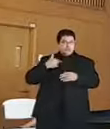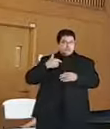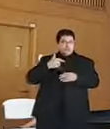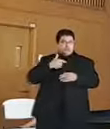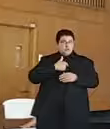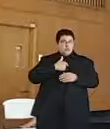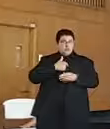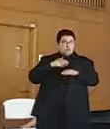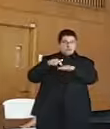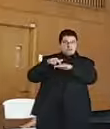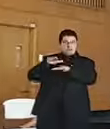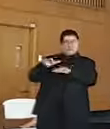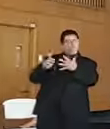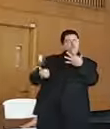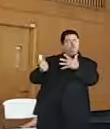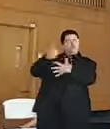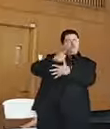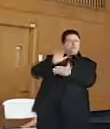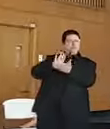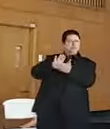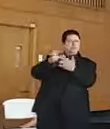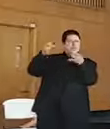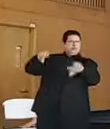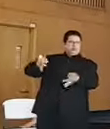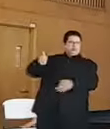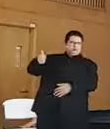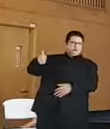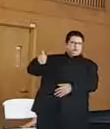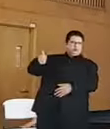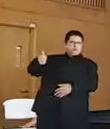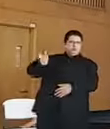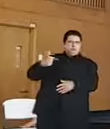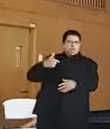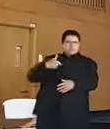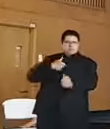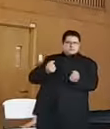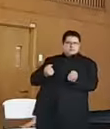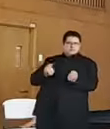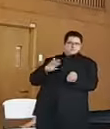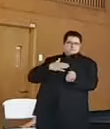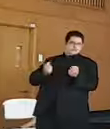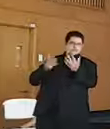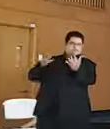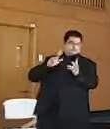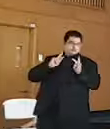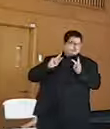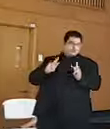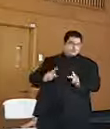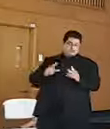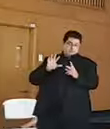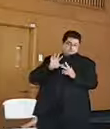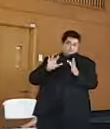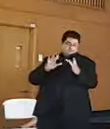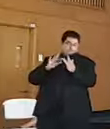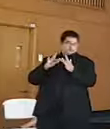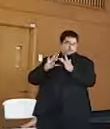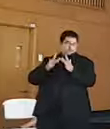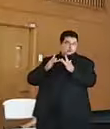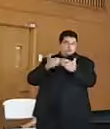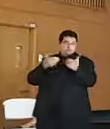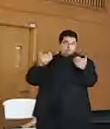referring to the superintendents to make a decision that gives our recommendation. My recommendation personally is a virtual option